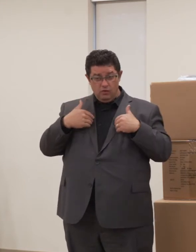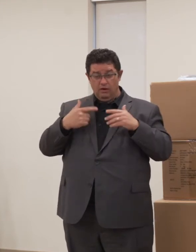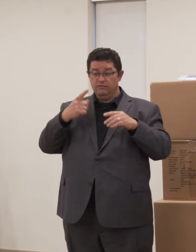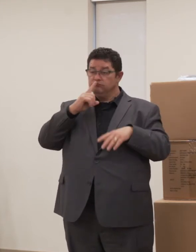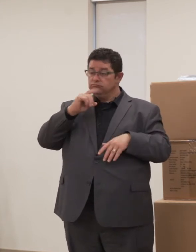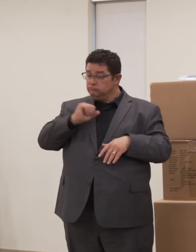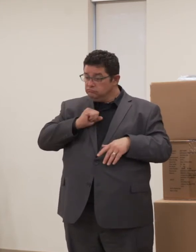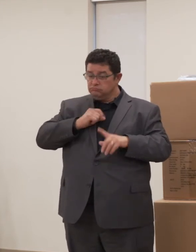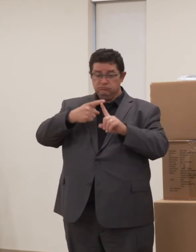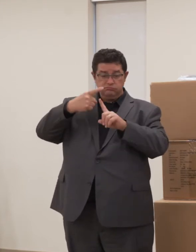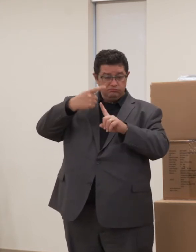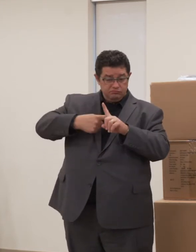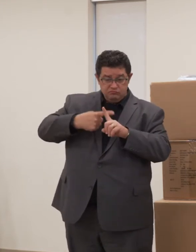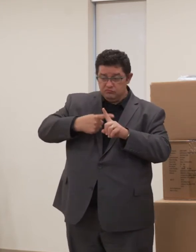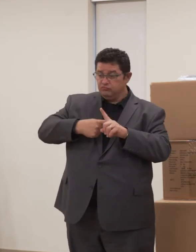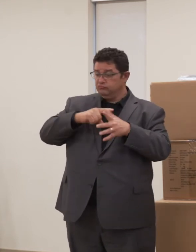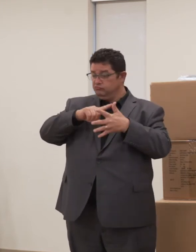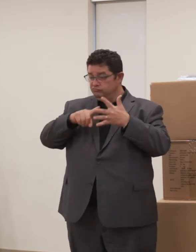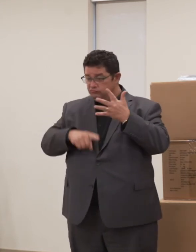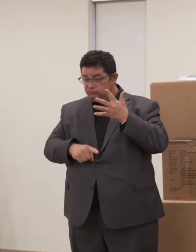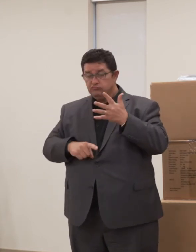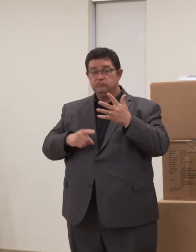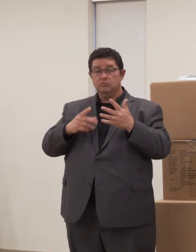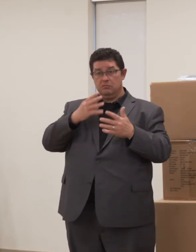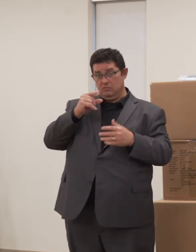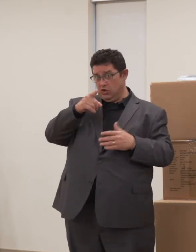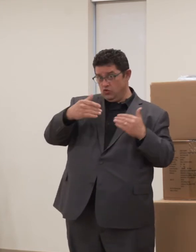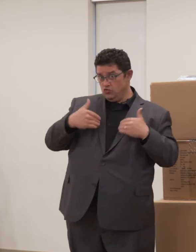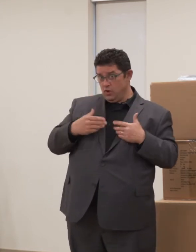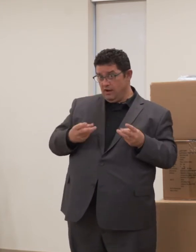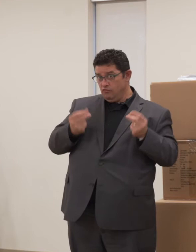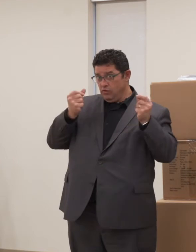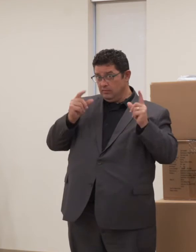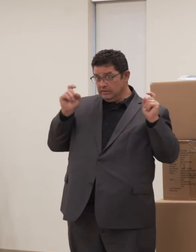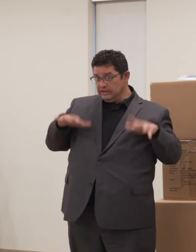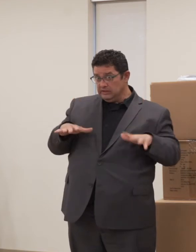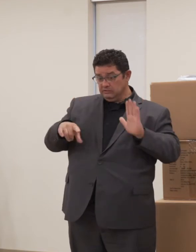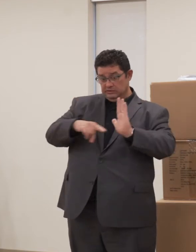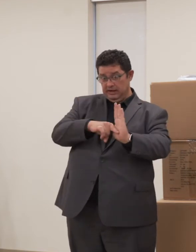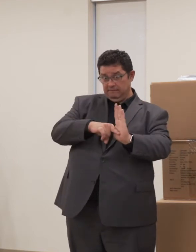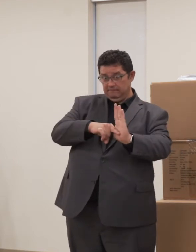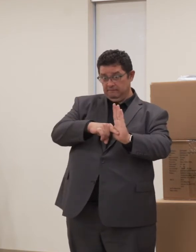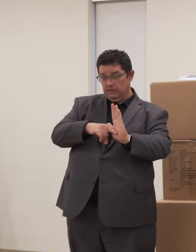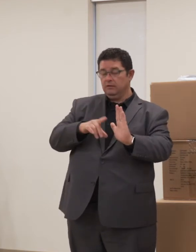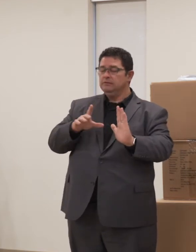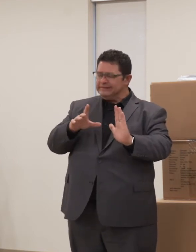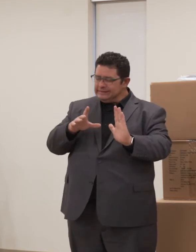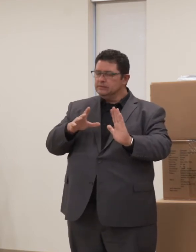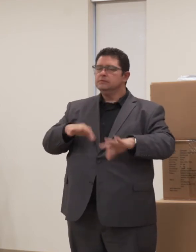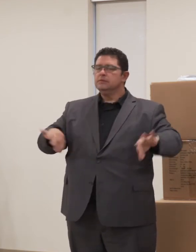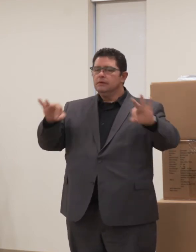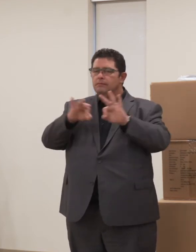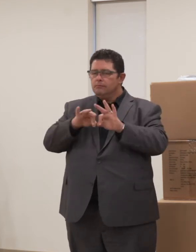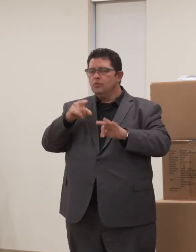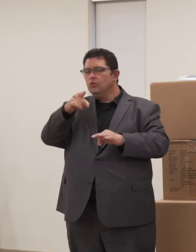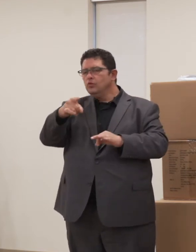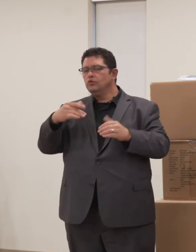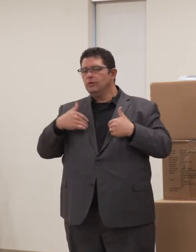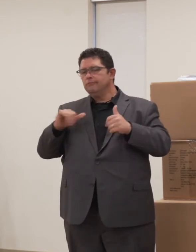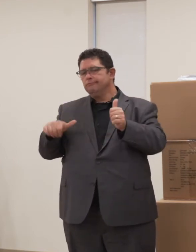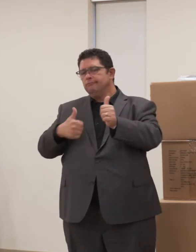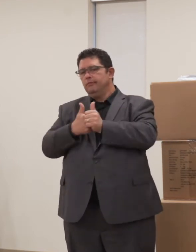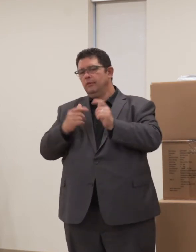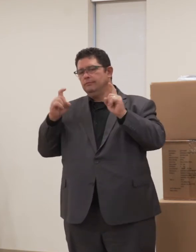sick and you have a rapid test and that test is negative, that you have a follow-up nasal swab PCR